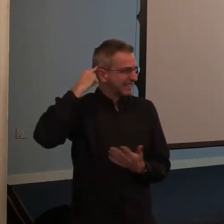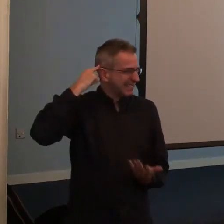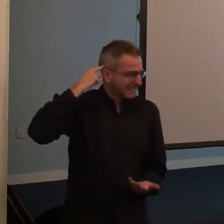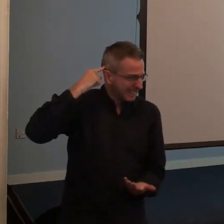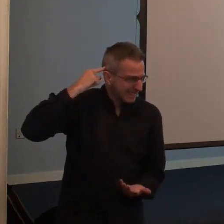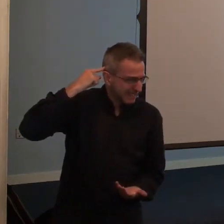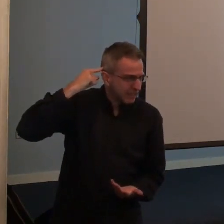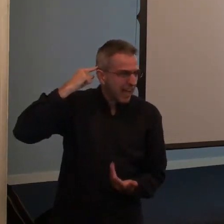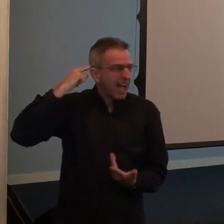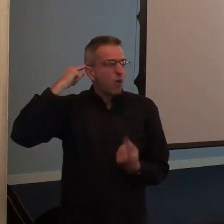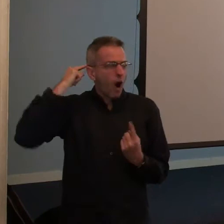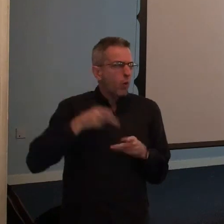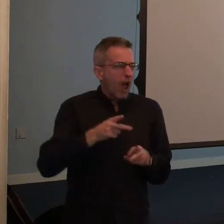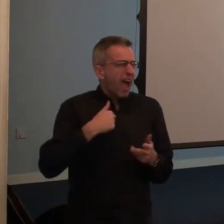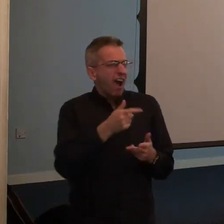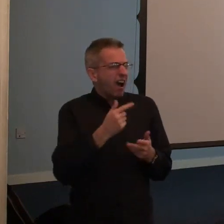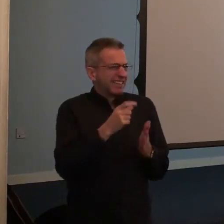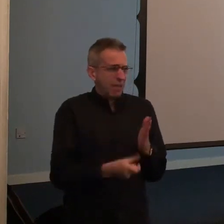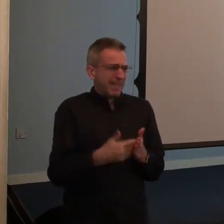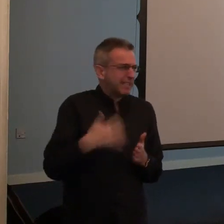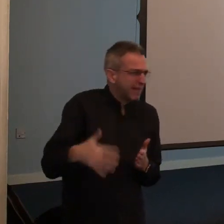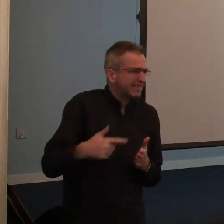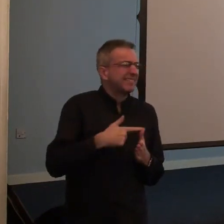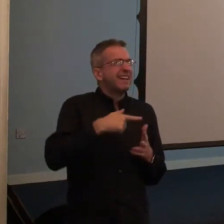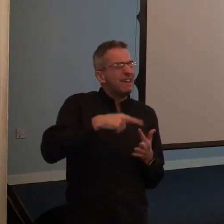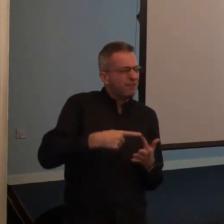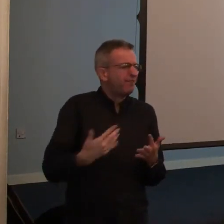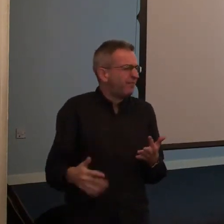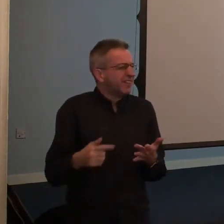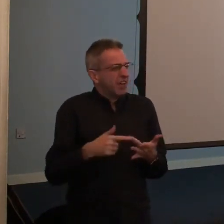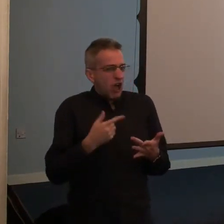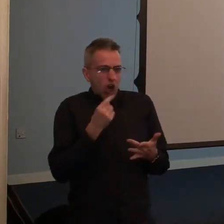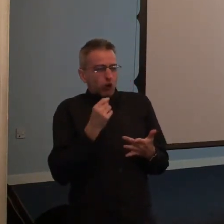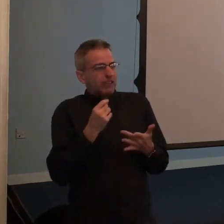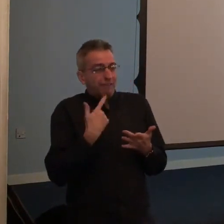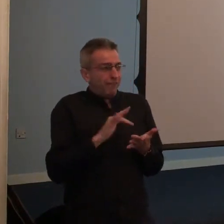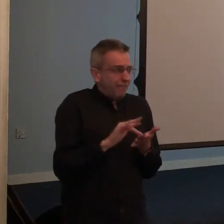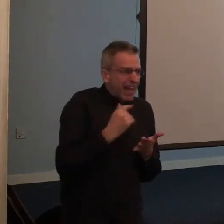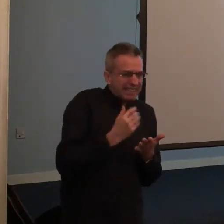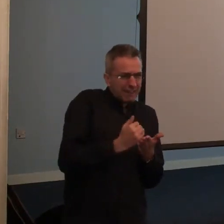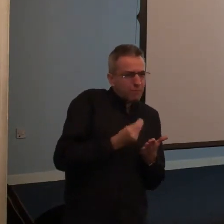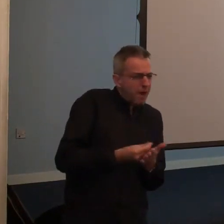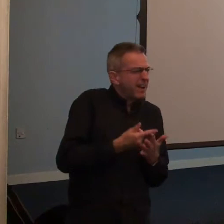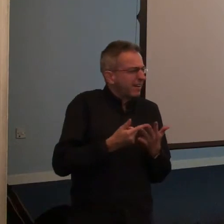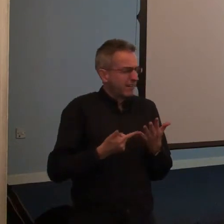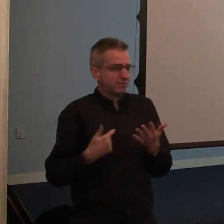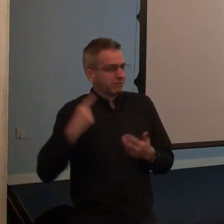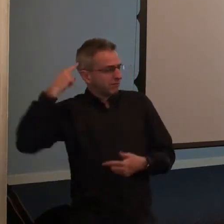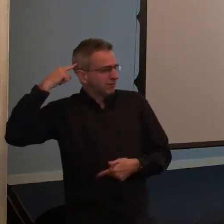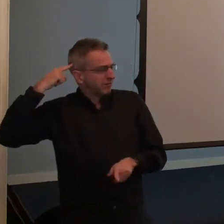were thinking of that at the back of their mind and thinking, you know, disability is an expensive thing. Maybe if we got rid